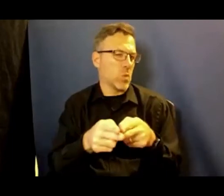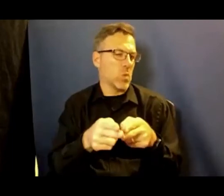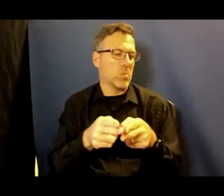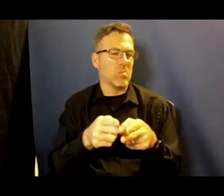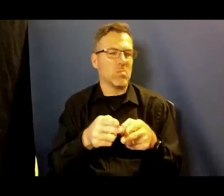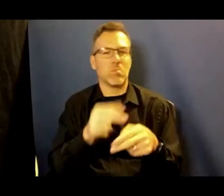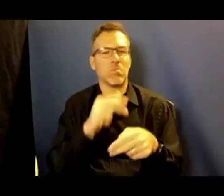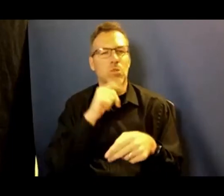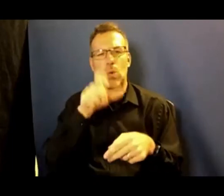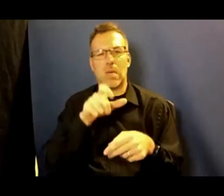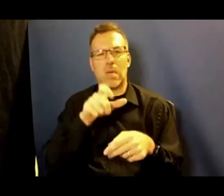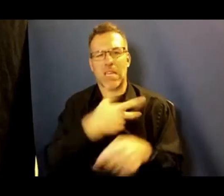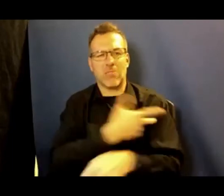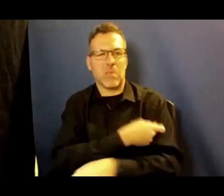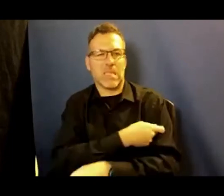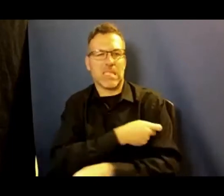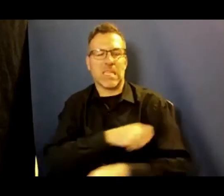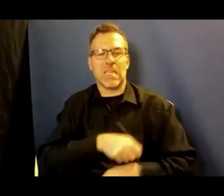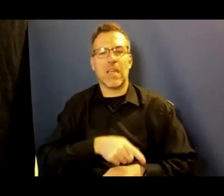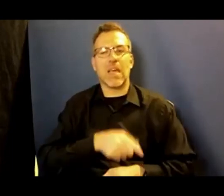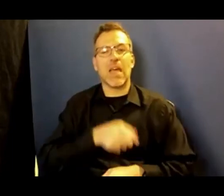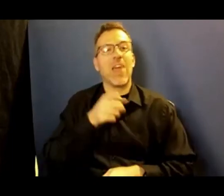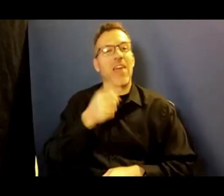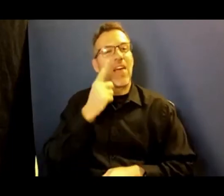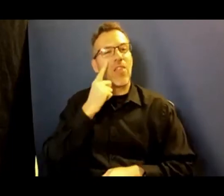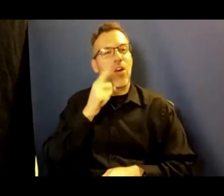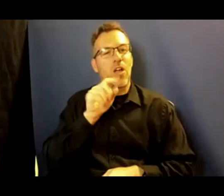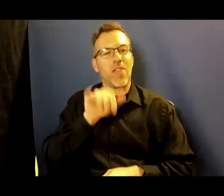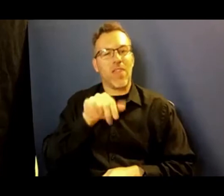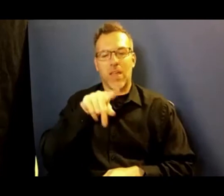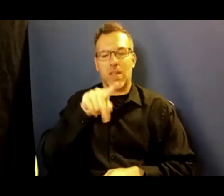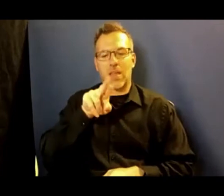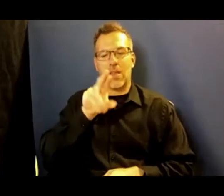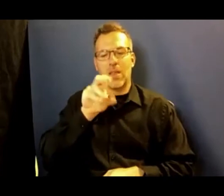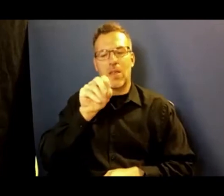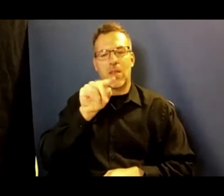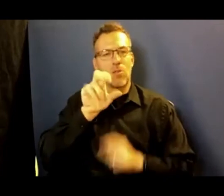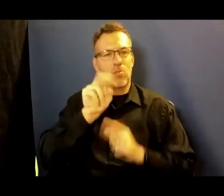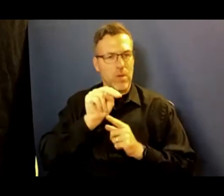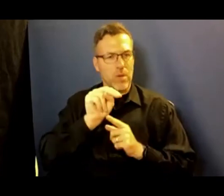the spike protein is similar to the proteins in the placenta.